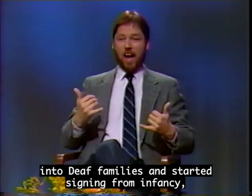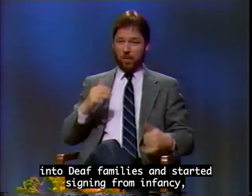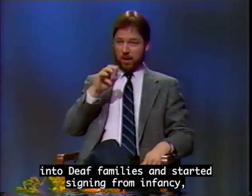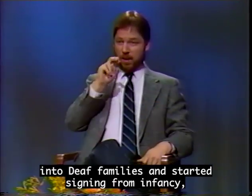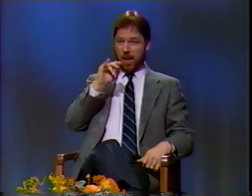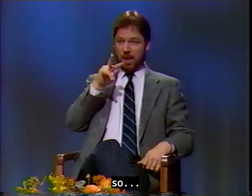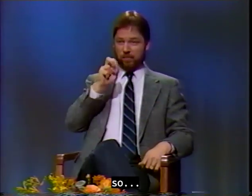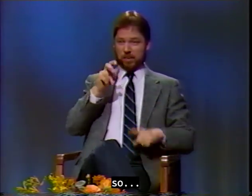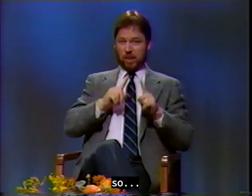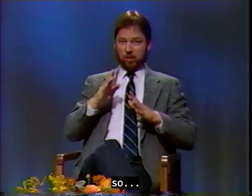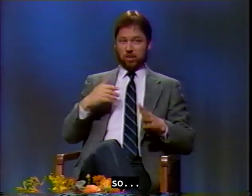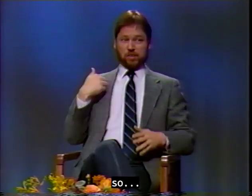from infancy. So